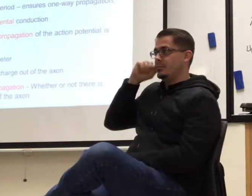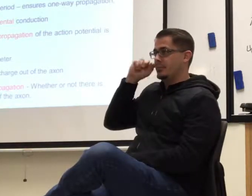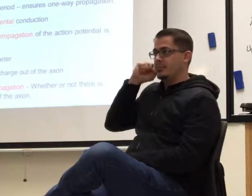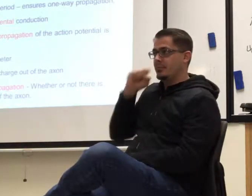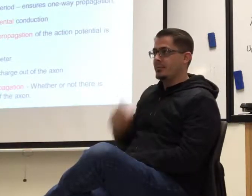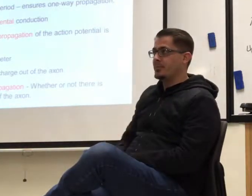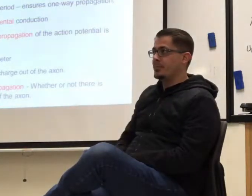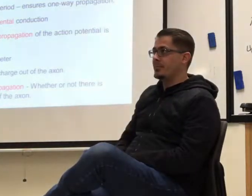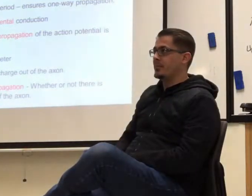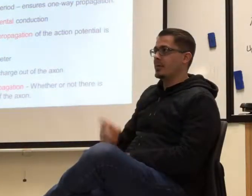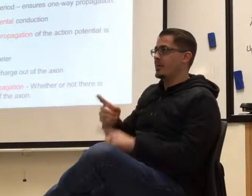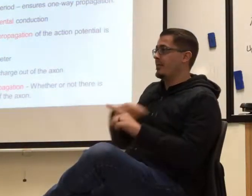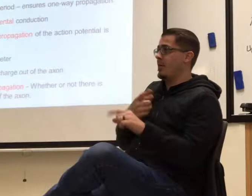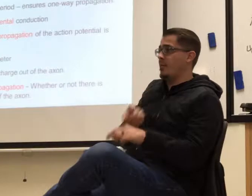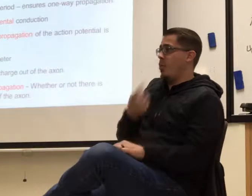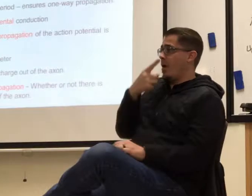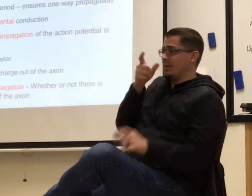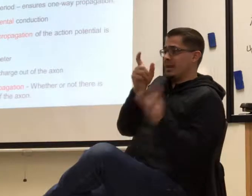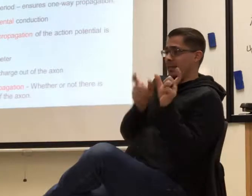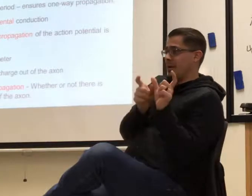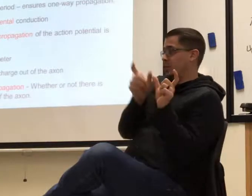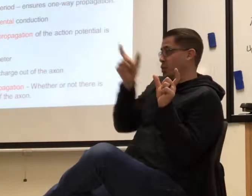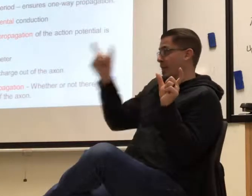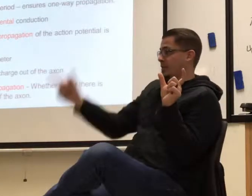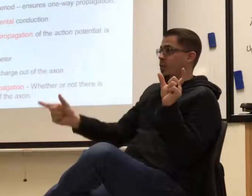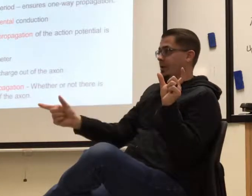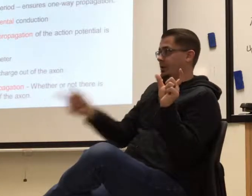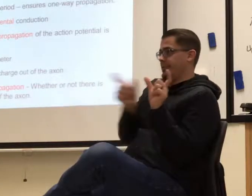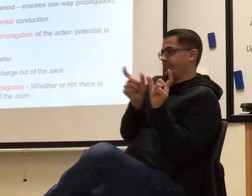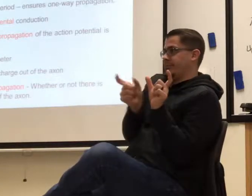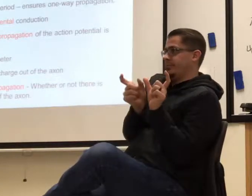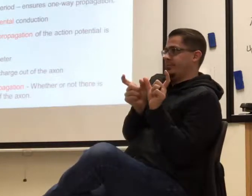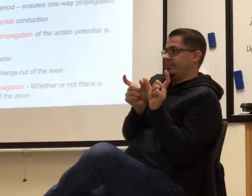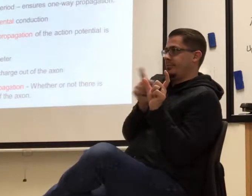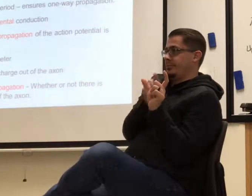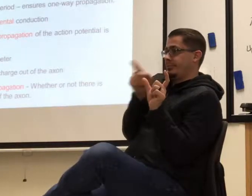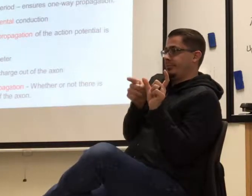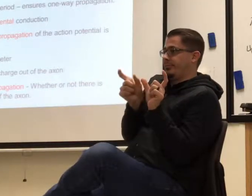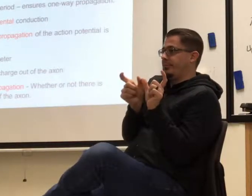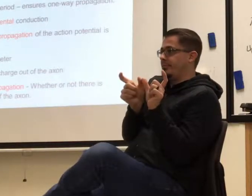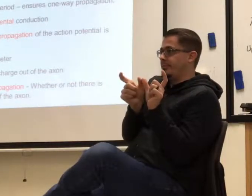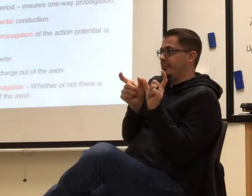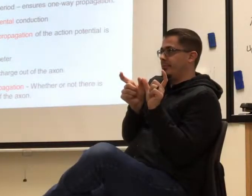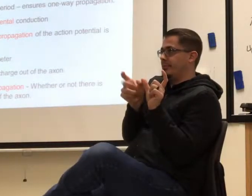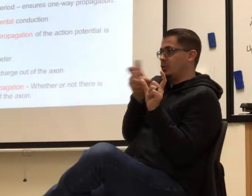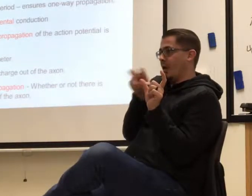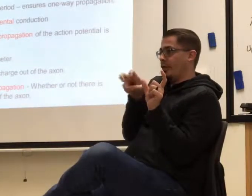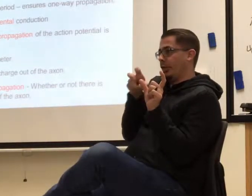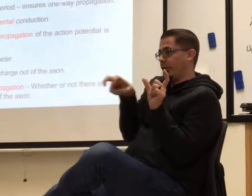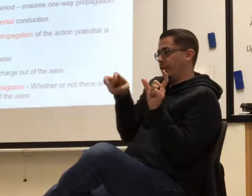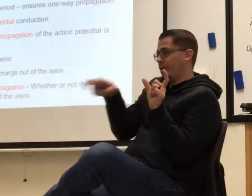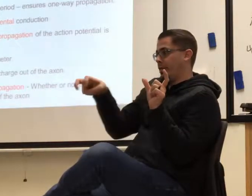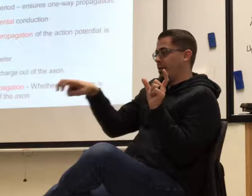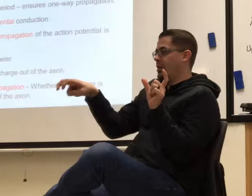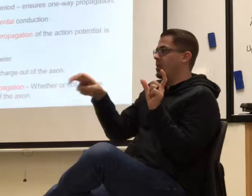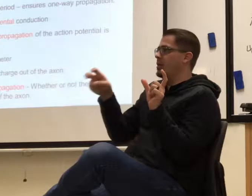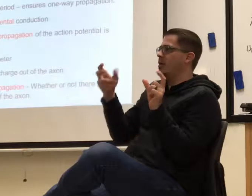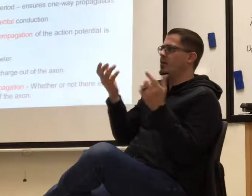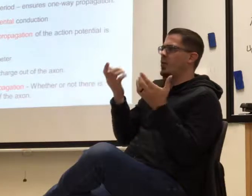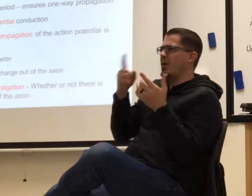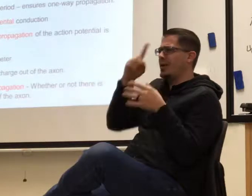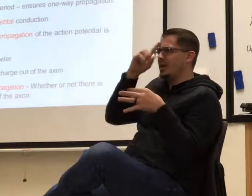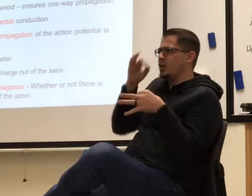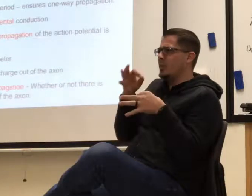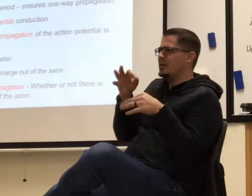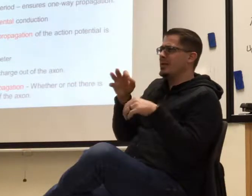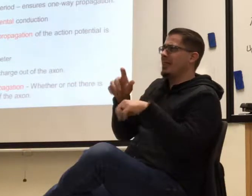to go from just from one segment to the next one, okay? And so the question, how I want to teach this is, what determines the